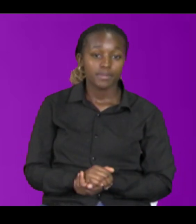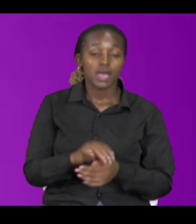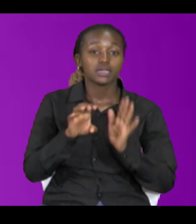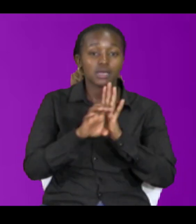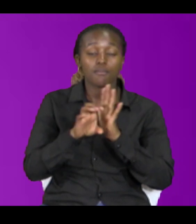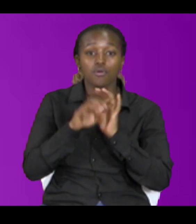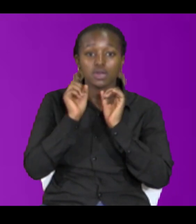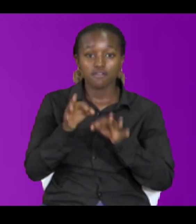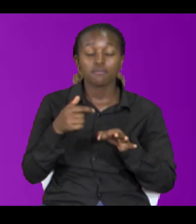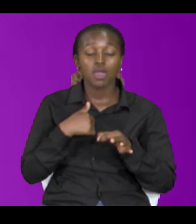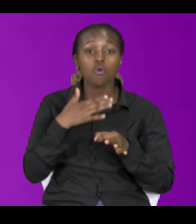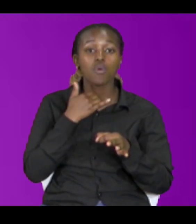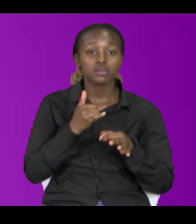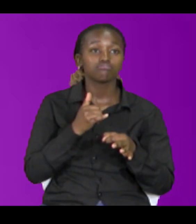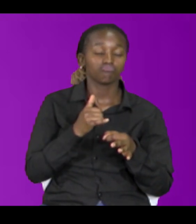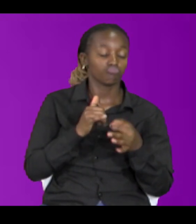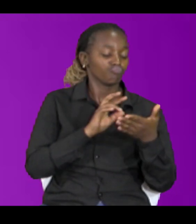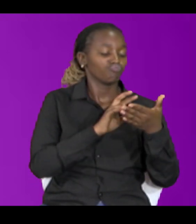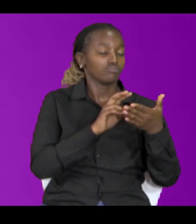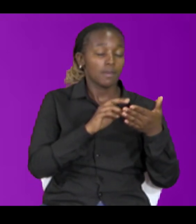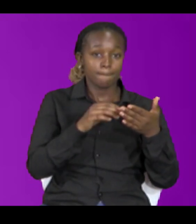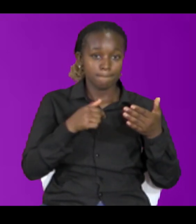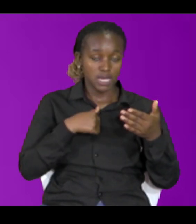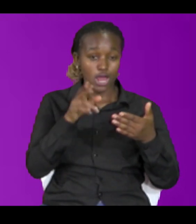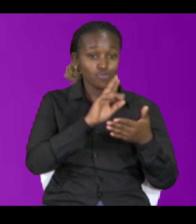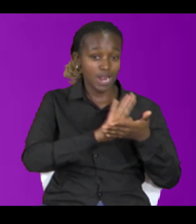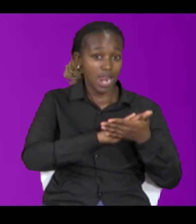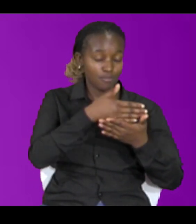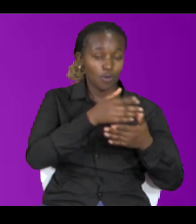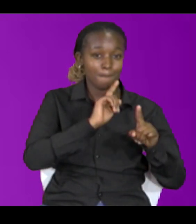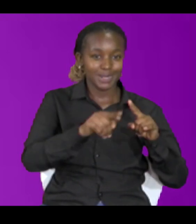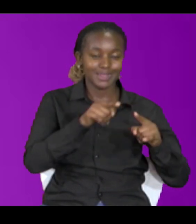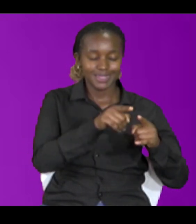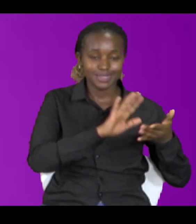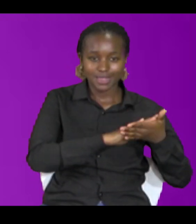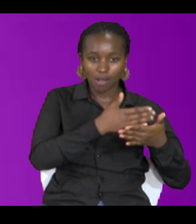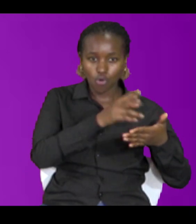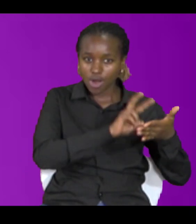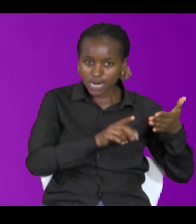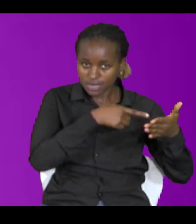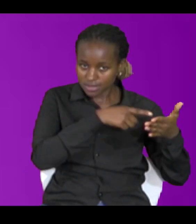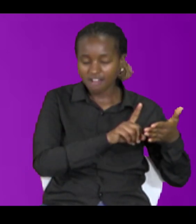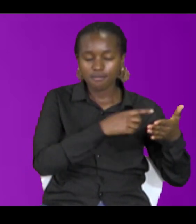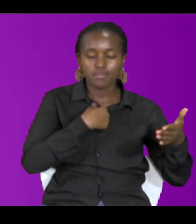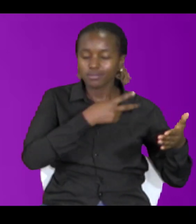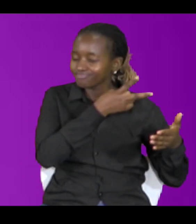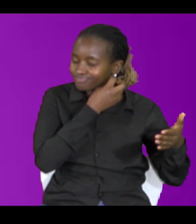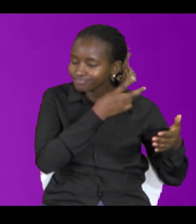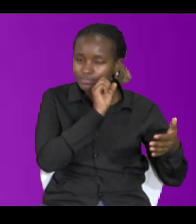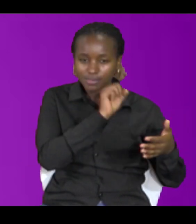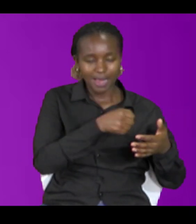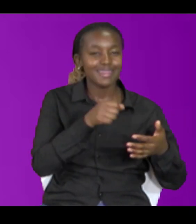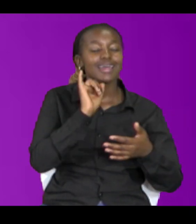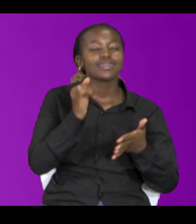and text-to-speech software enable effective participation in online